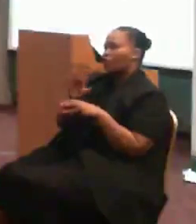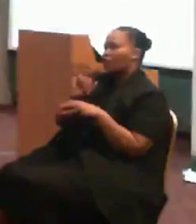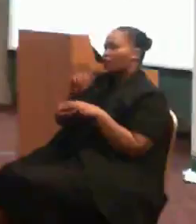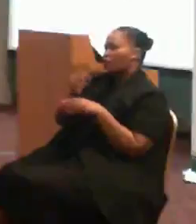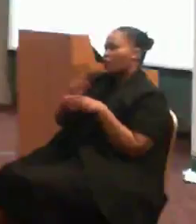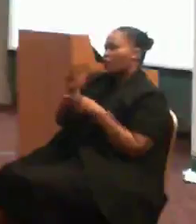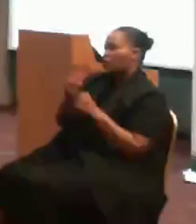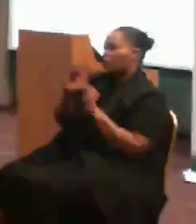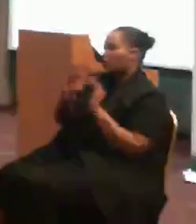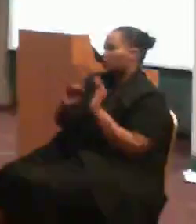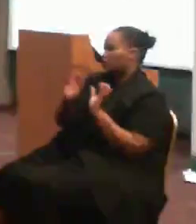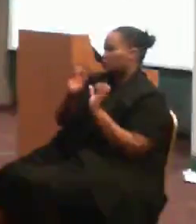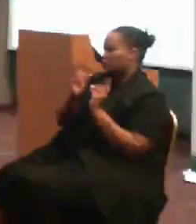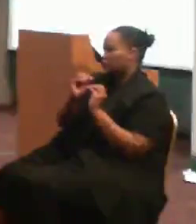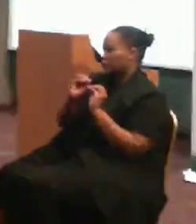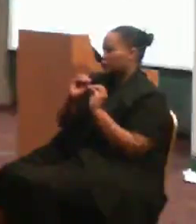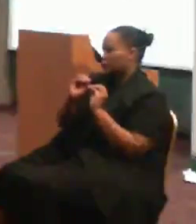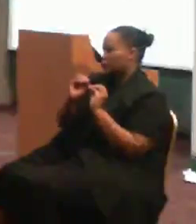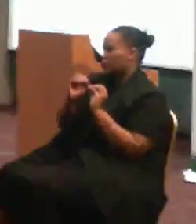that